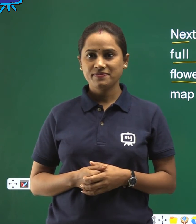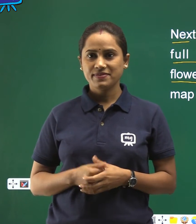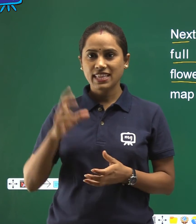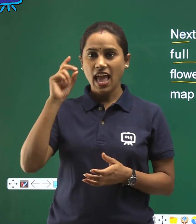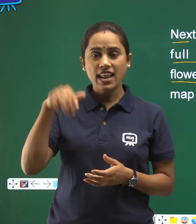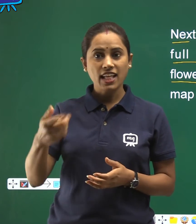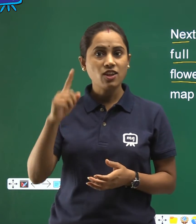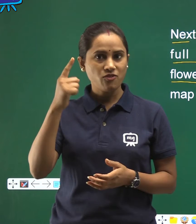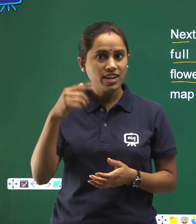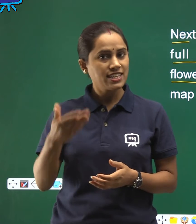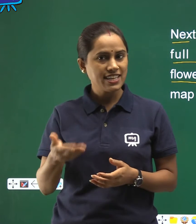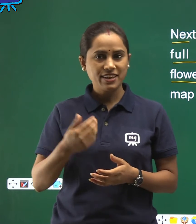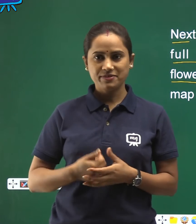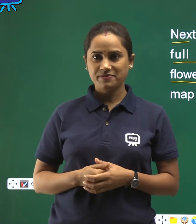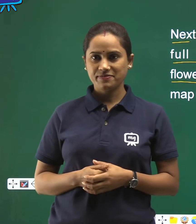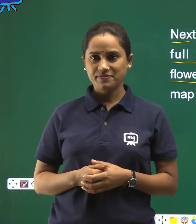Another one is a